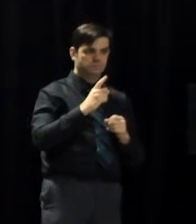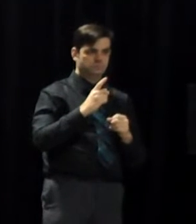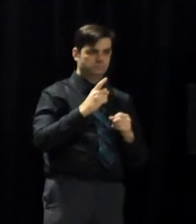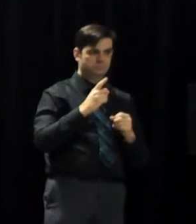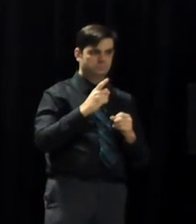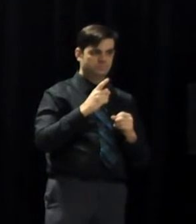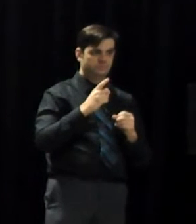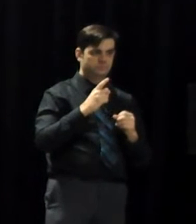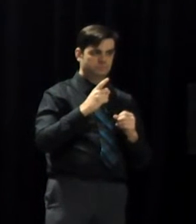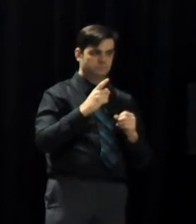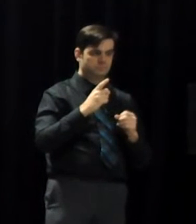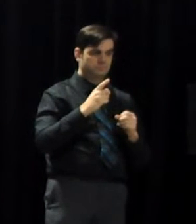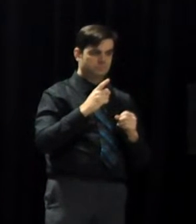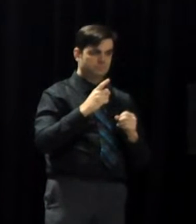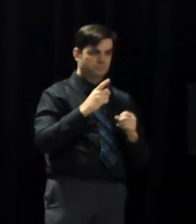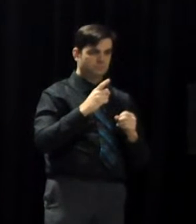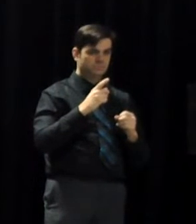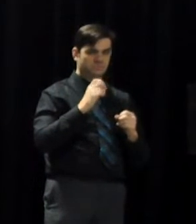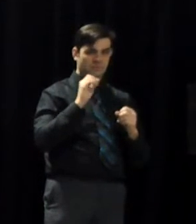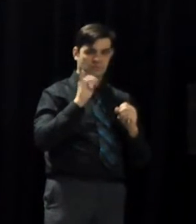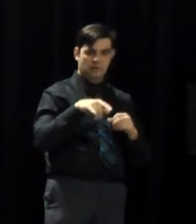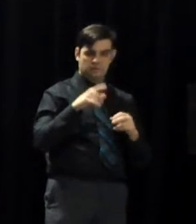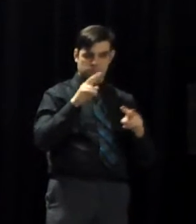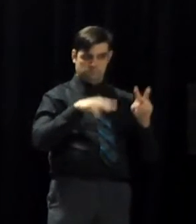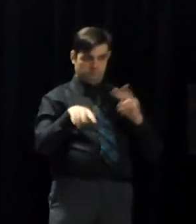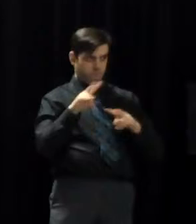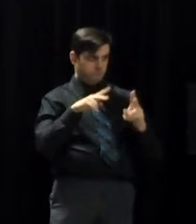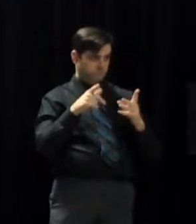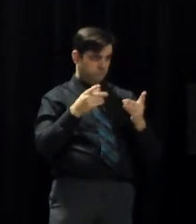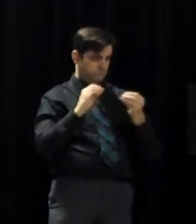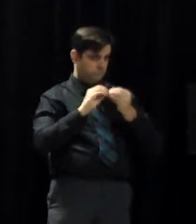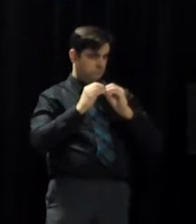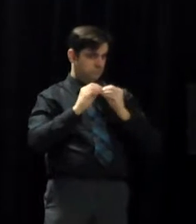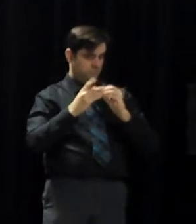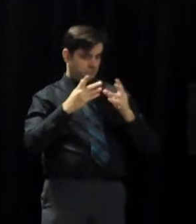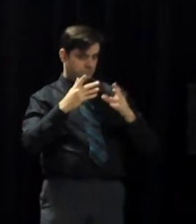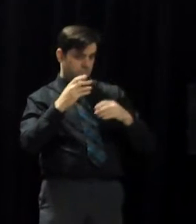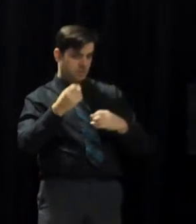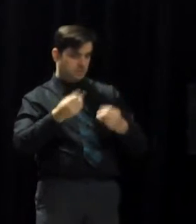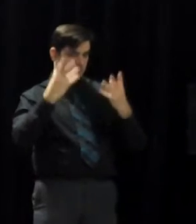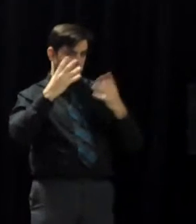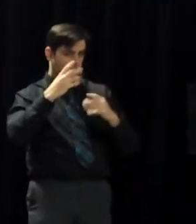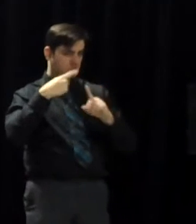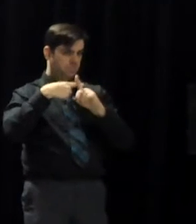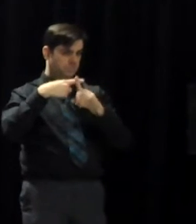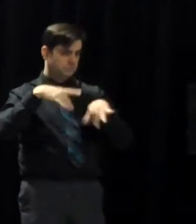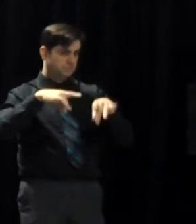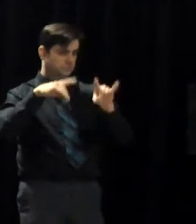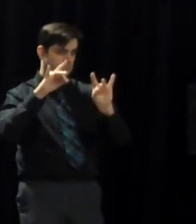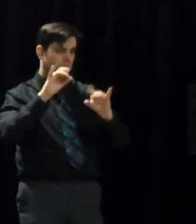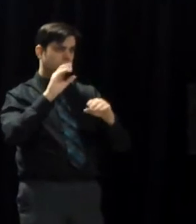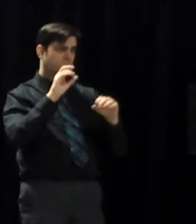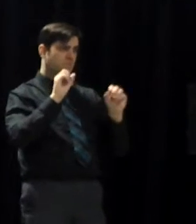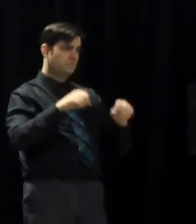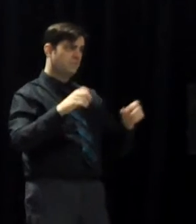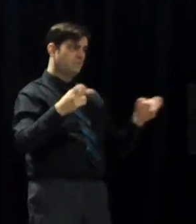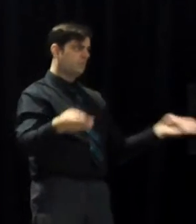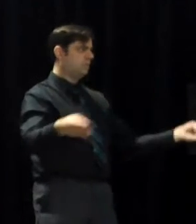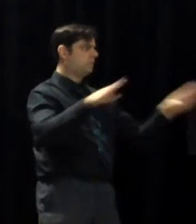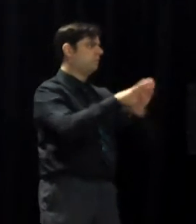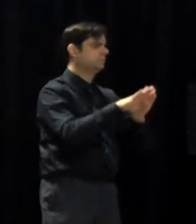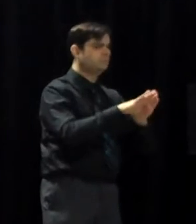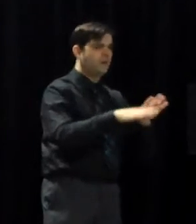answer to these things. If the data showed us a clear path that making a regulation on